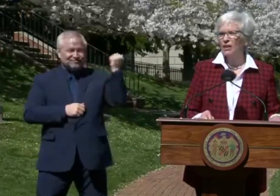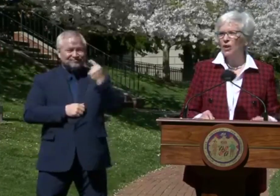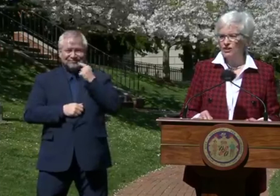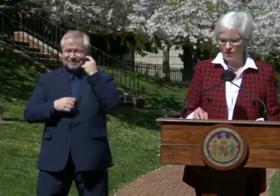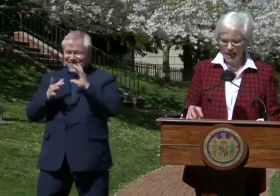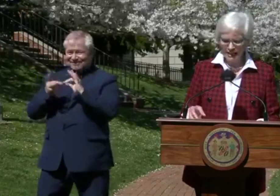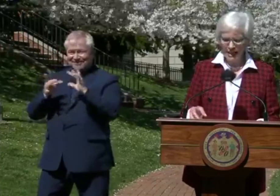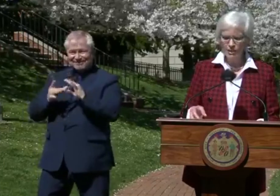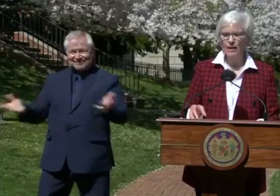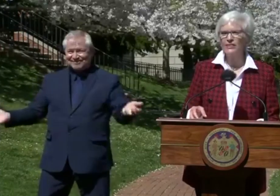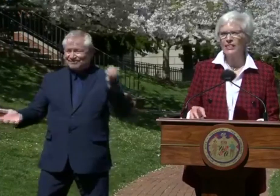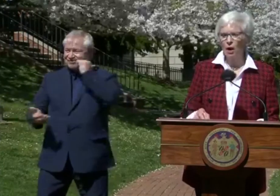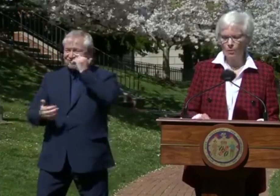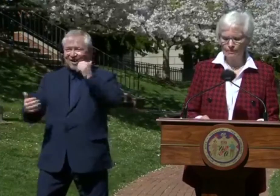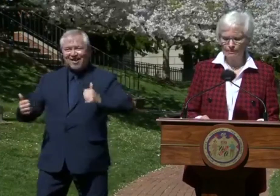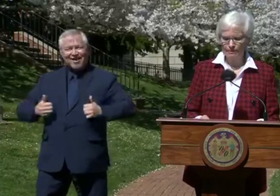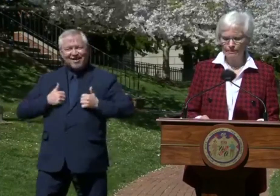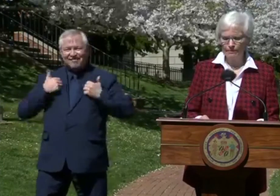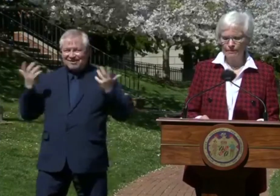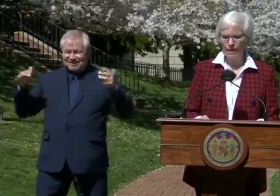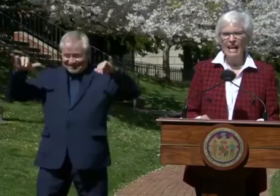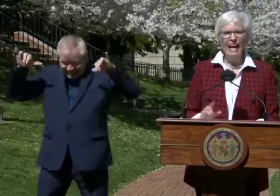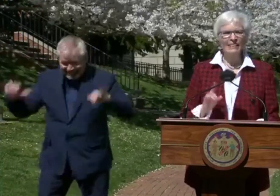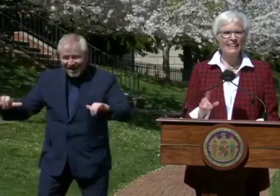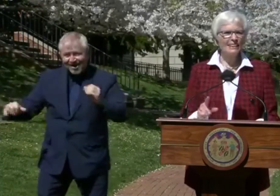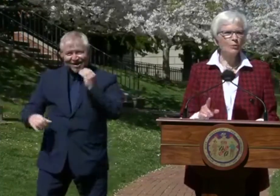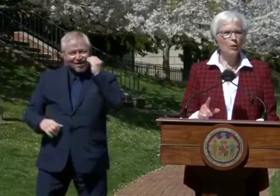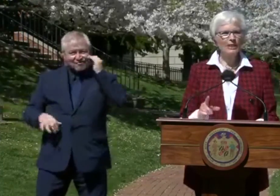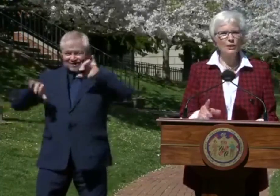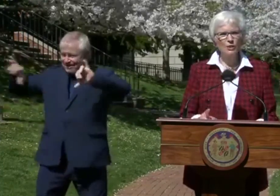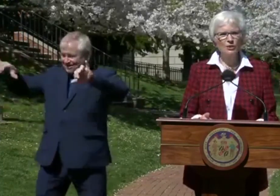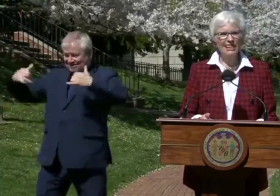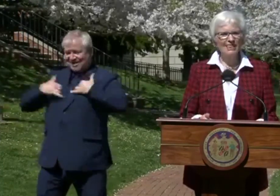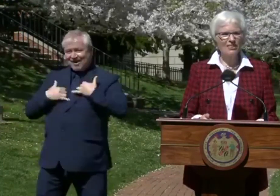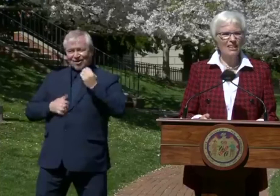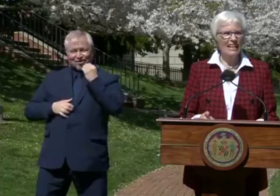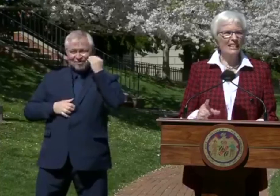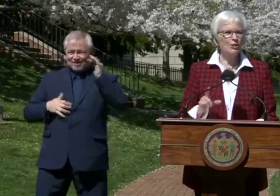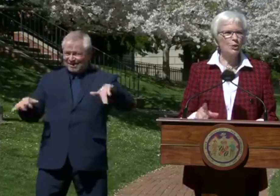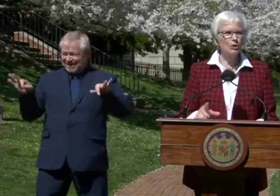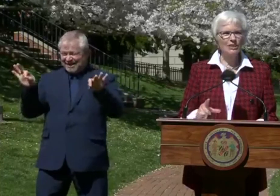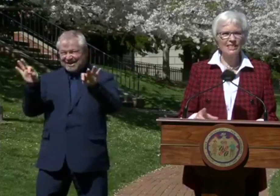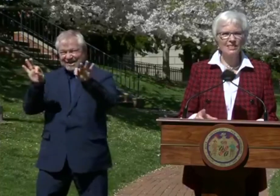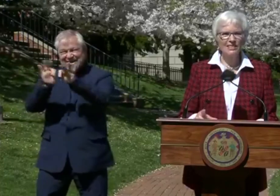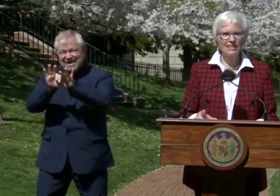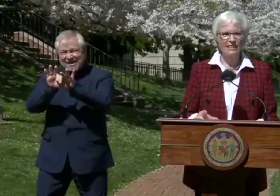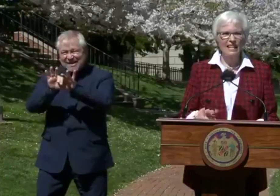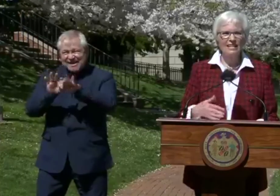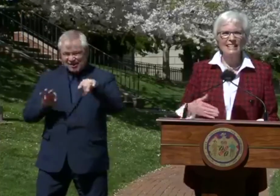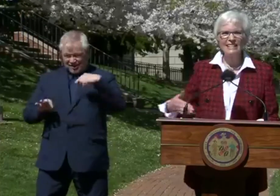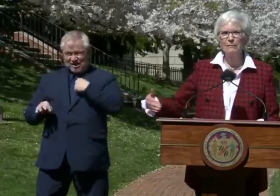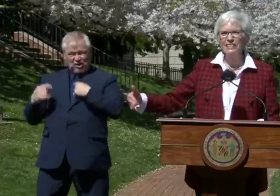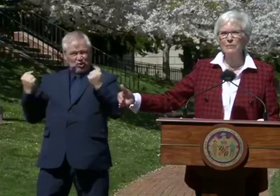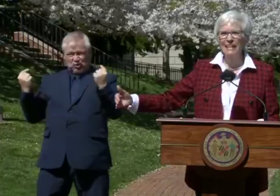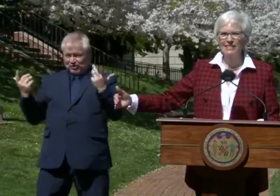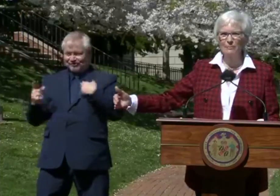lives across society as well as at home. And the key to what we can do together is social distancing.